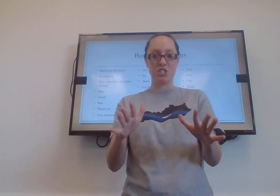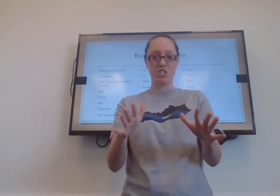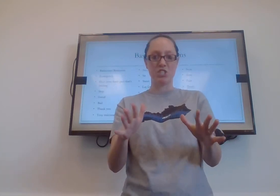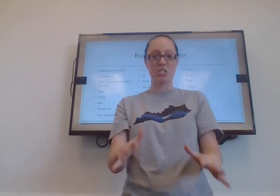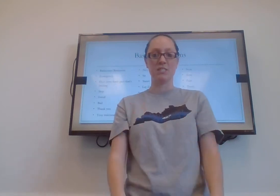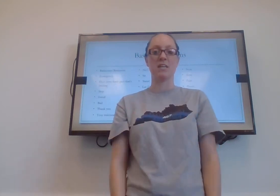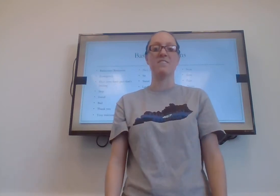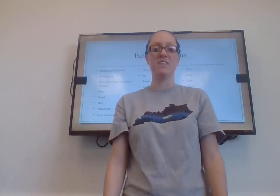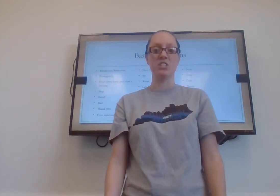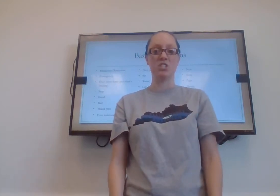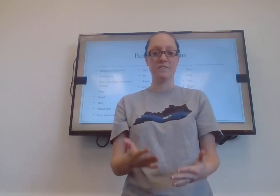it's like a fish.